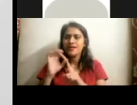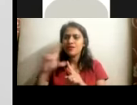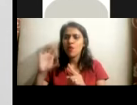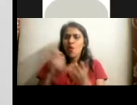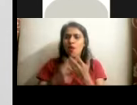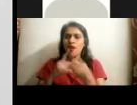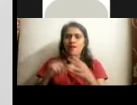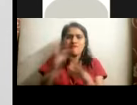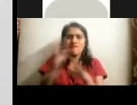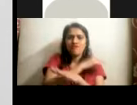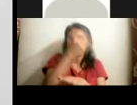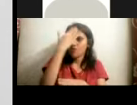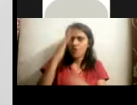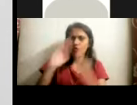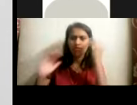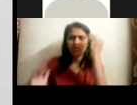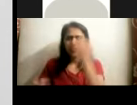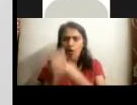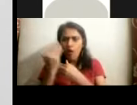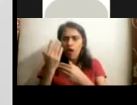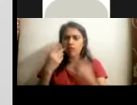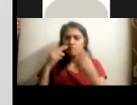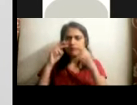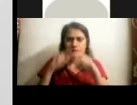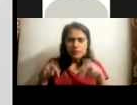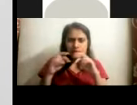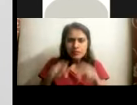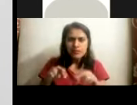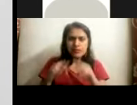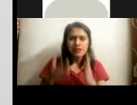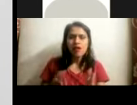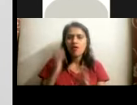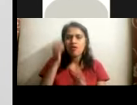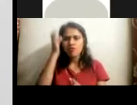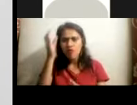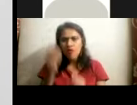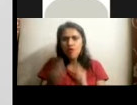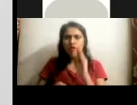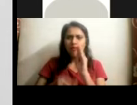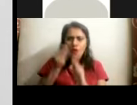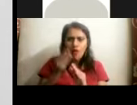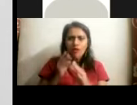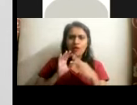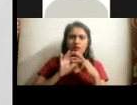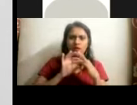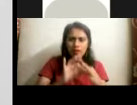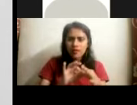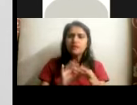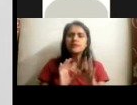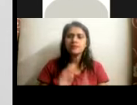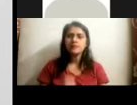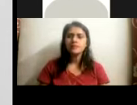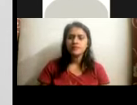a qualitative approach will help you find out more concepts about that particular thing,